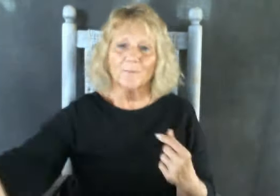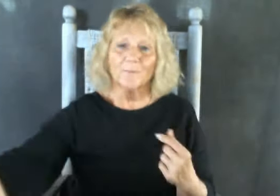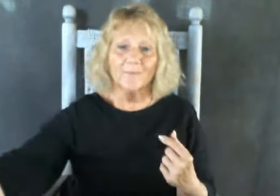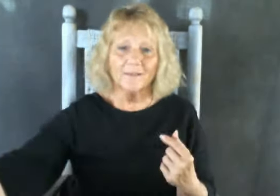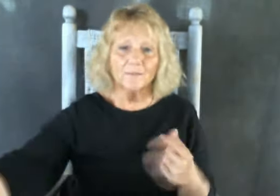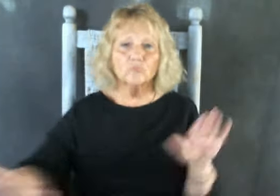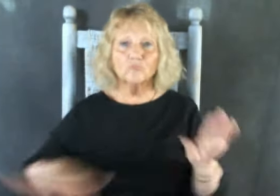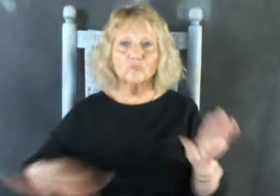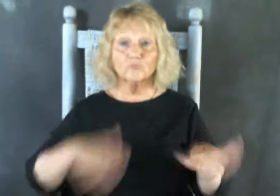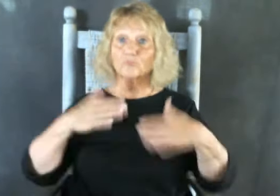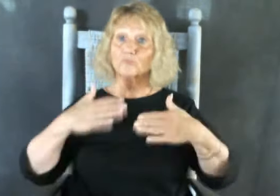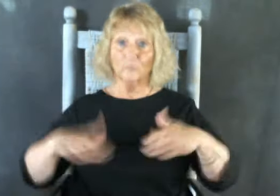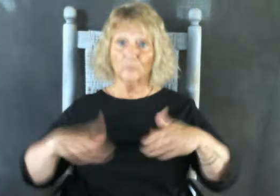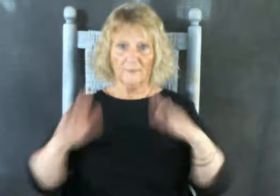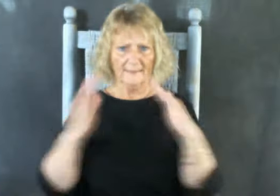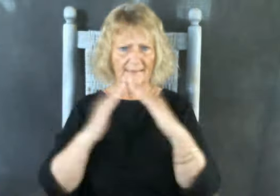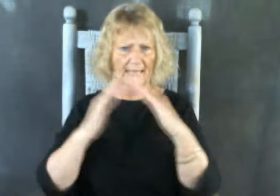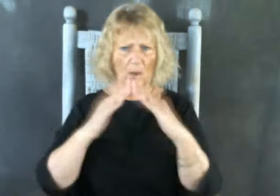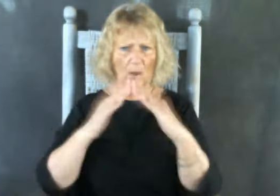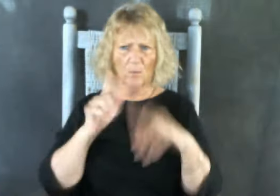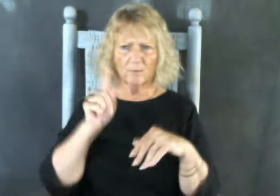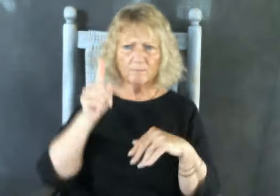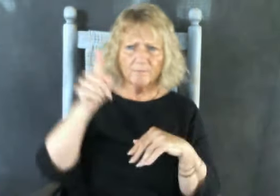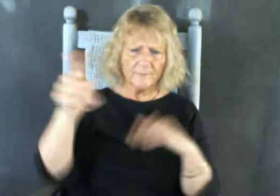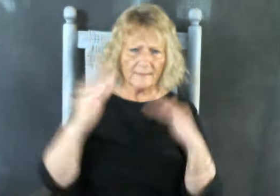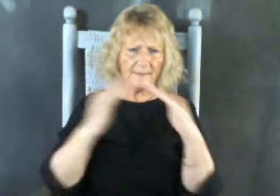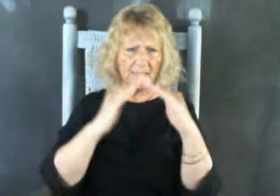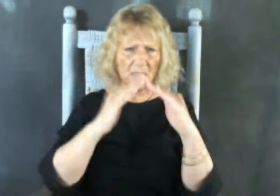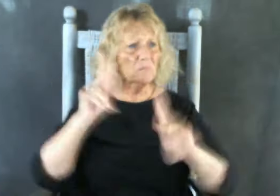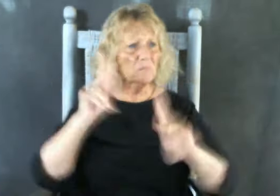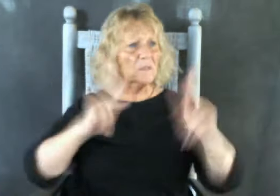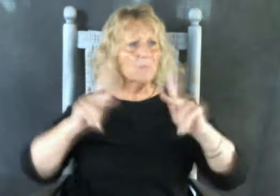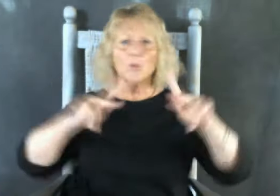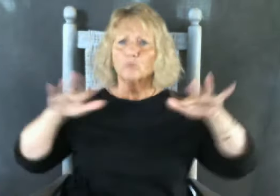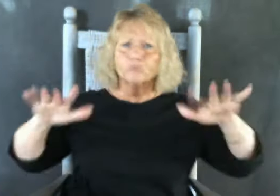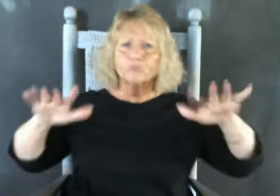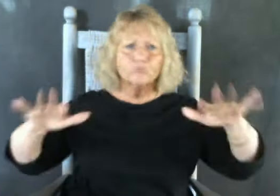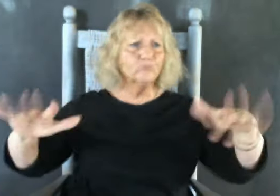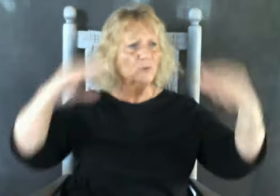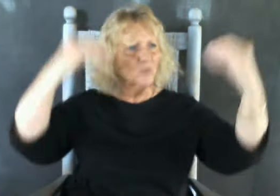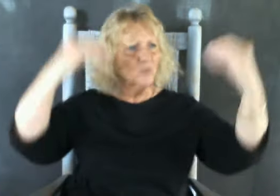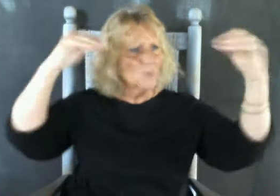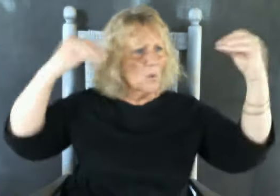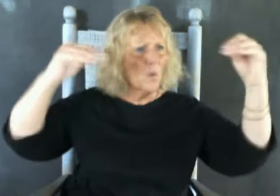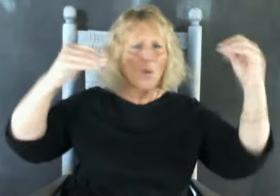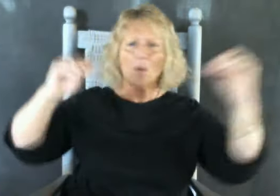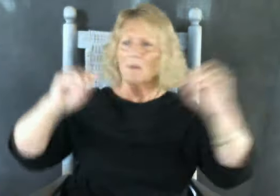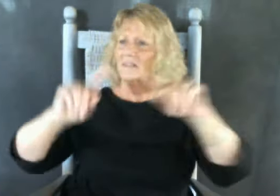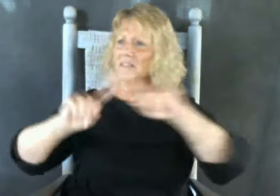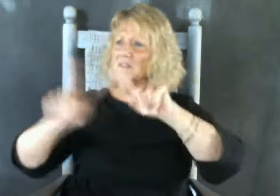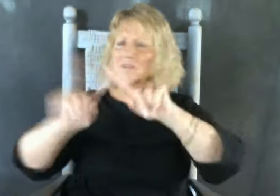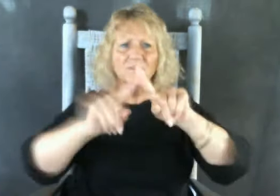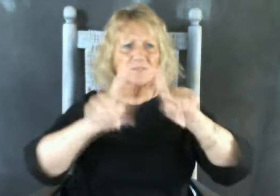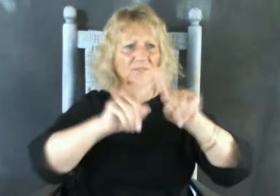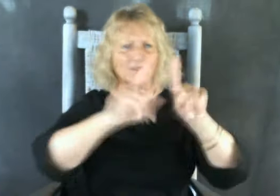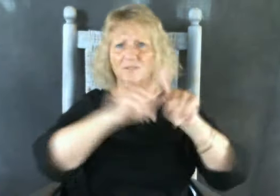was sort of the economic hub of America. It represented the financial and economic might of the United States. Well,